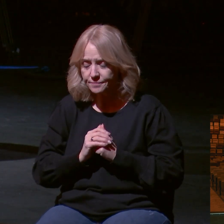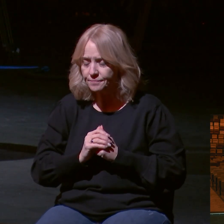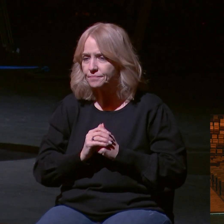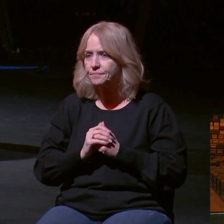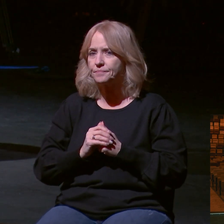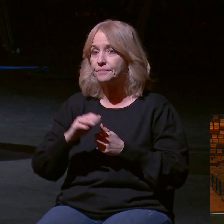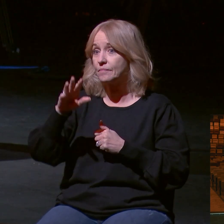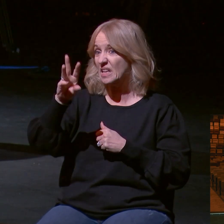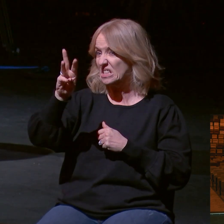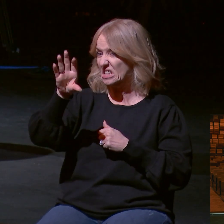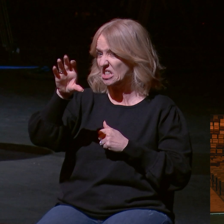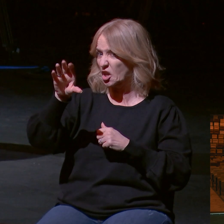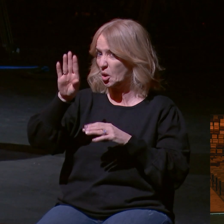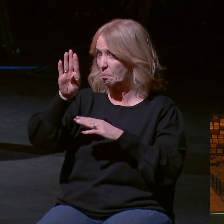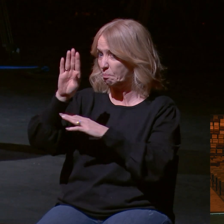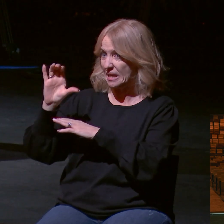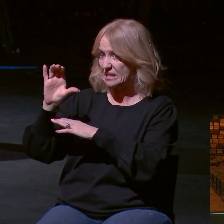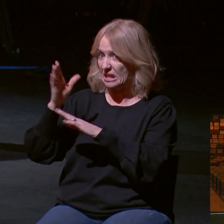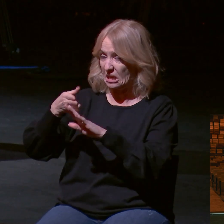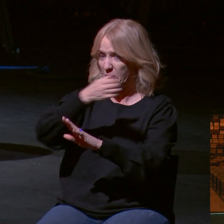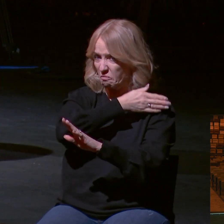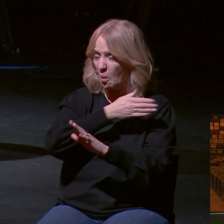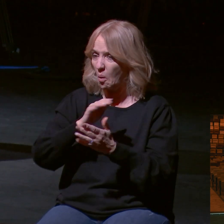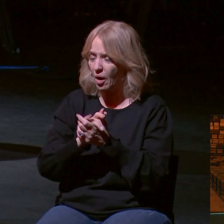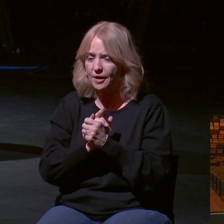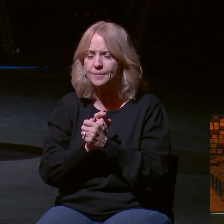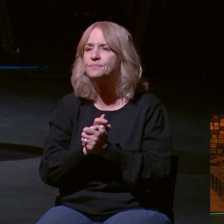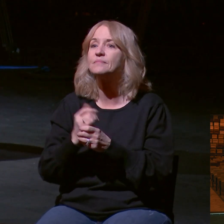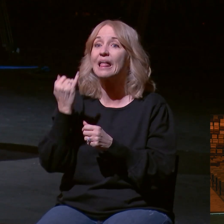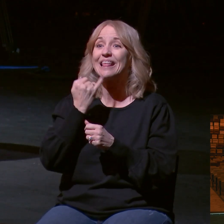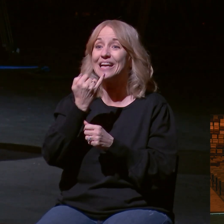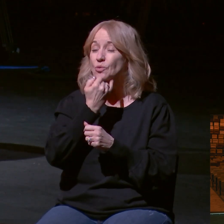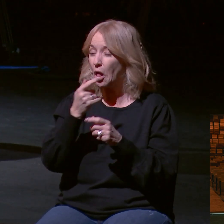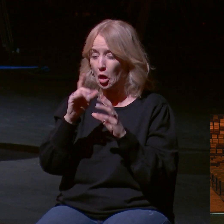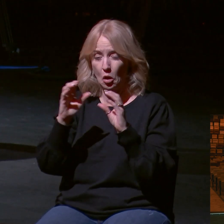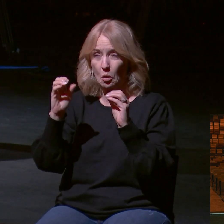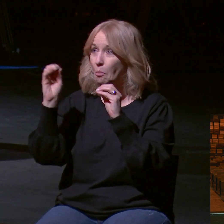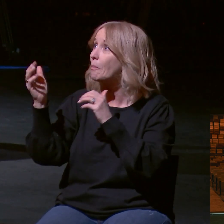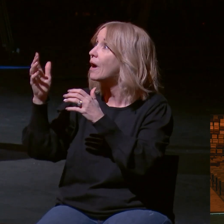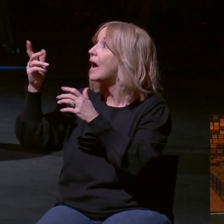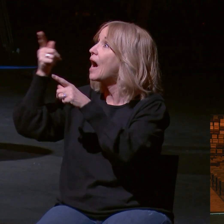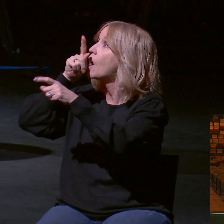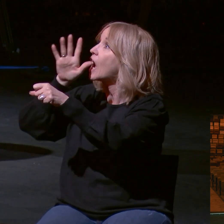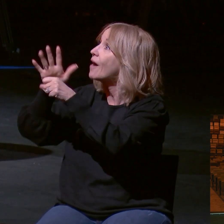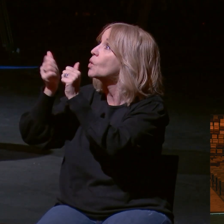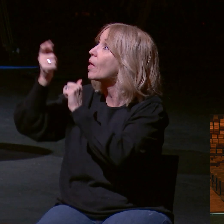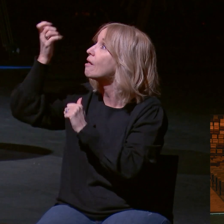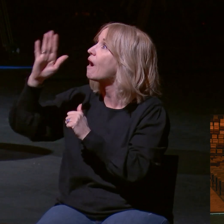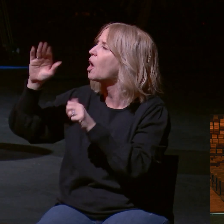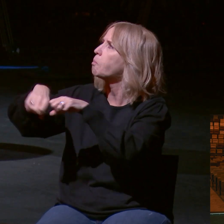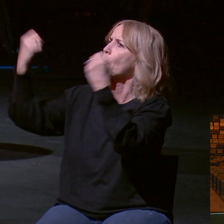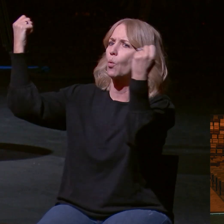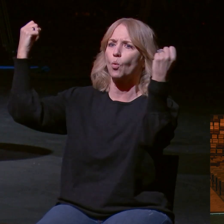for living, not God's. They had broken their covenant with God. They even pretended to worship God in the temple, but outside the temple, they